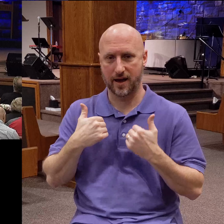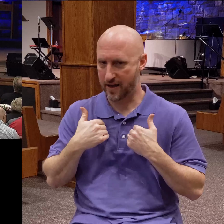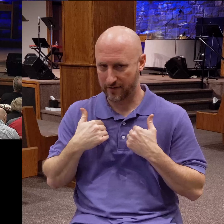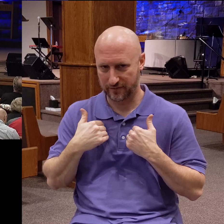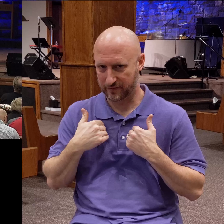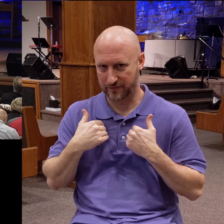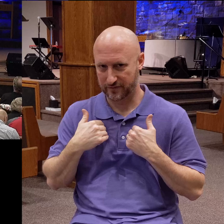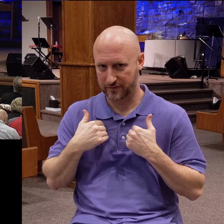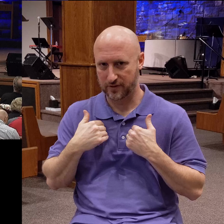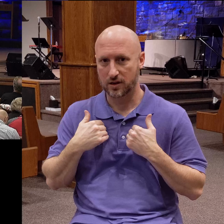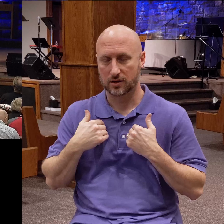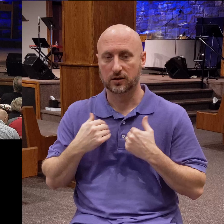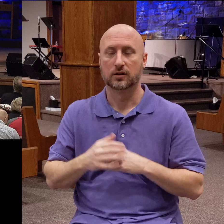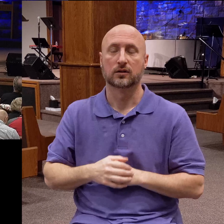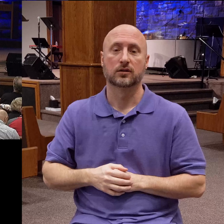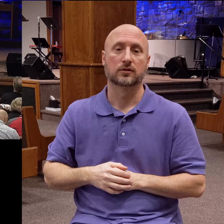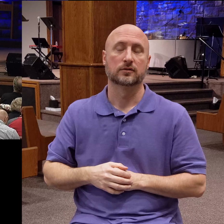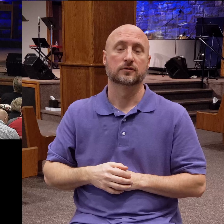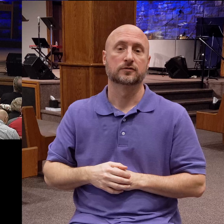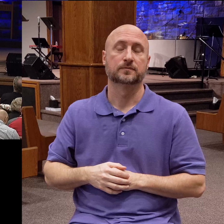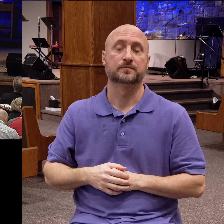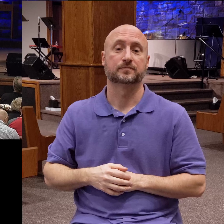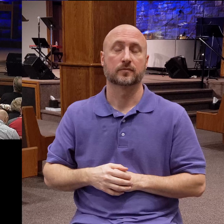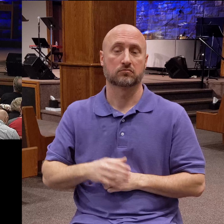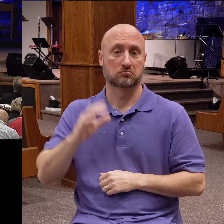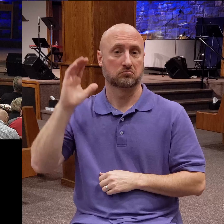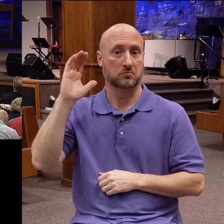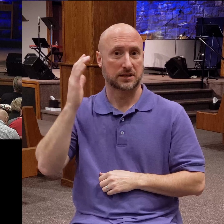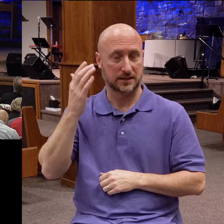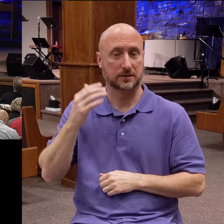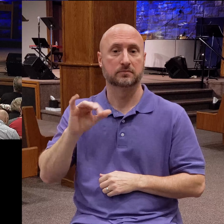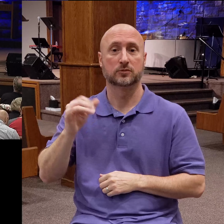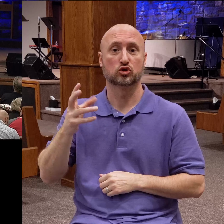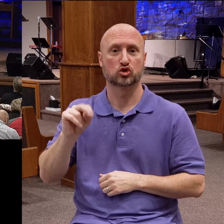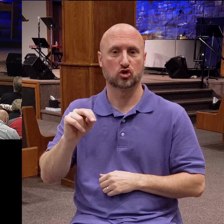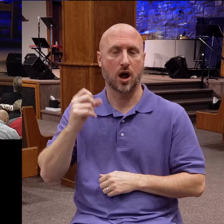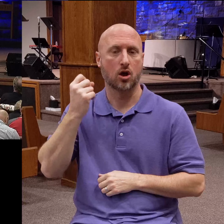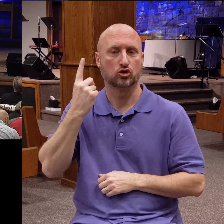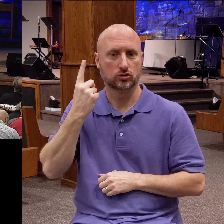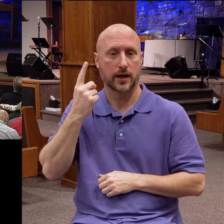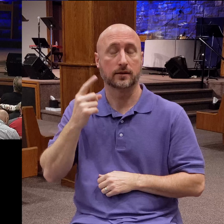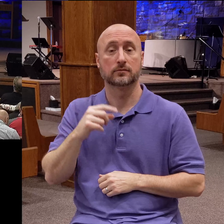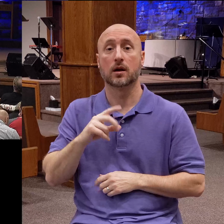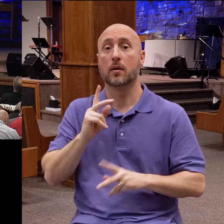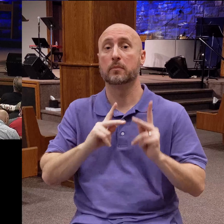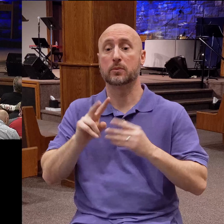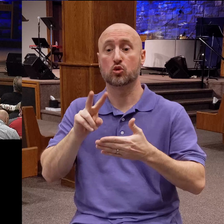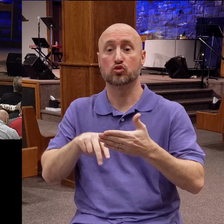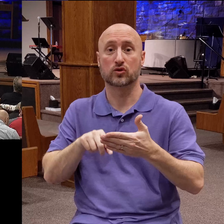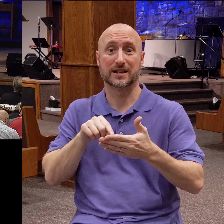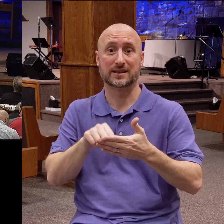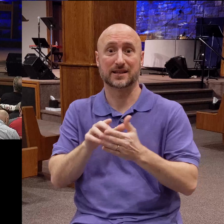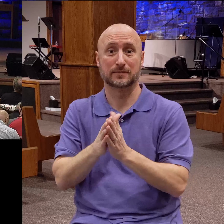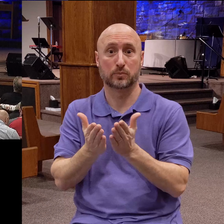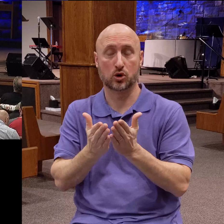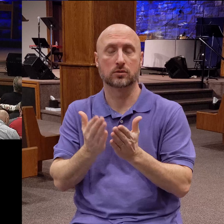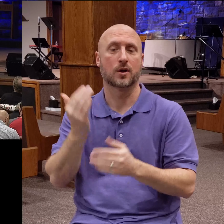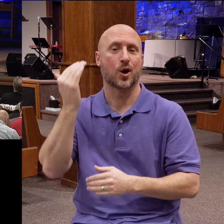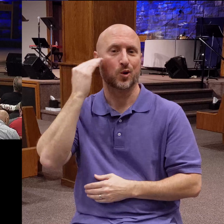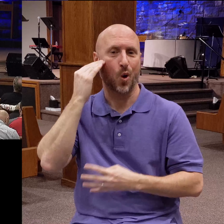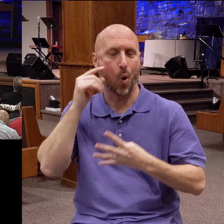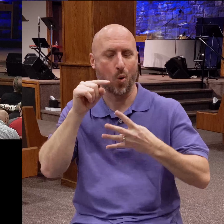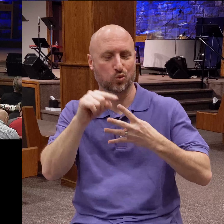book, Biblia, in this book. It seems he's taken for granted that his readers, 90 AD,